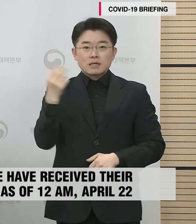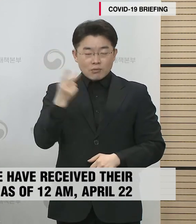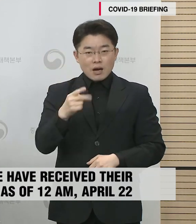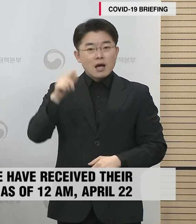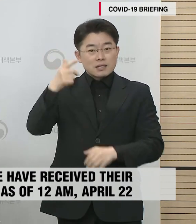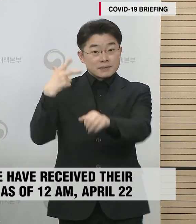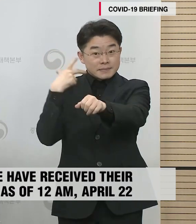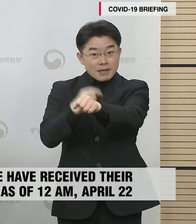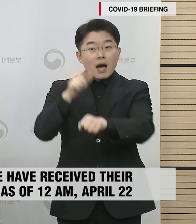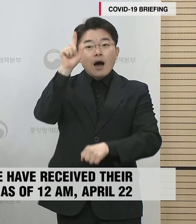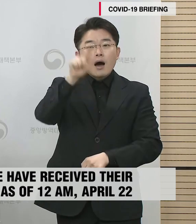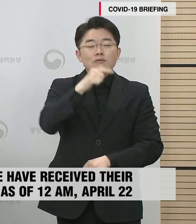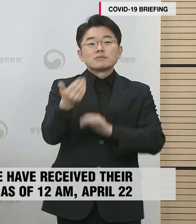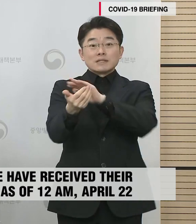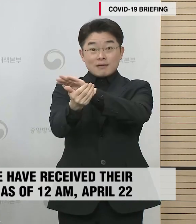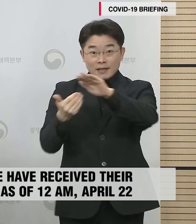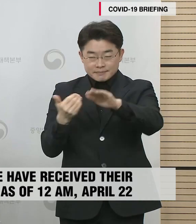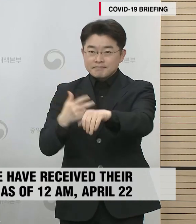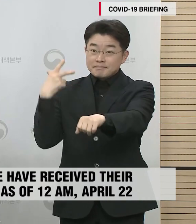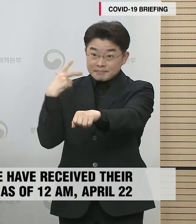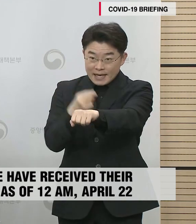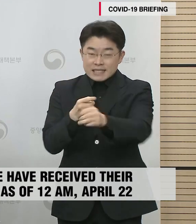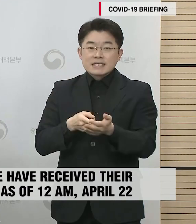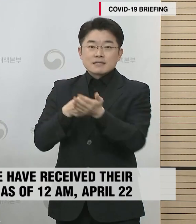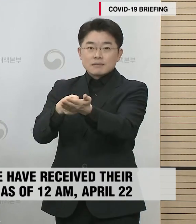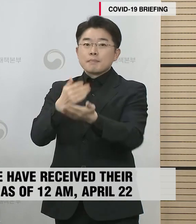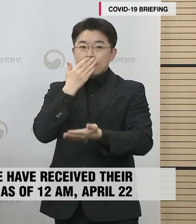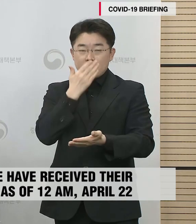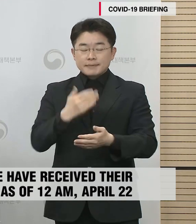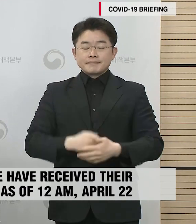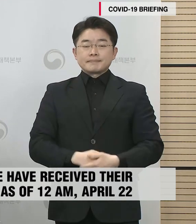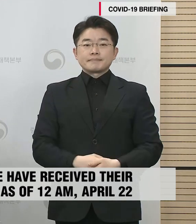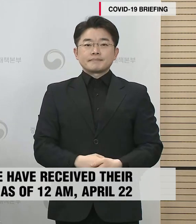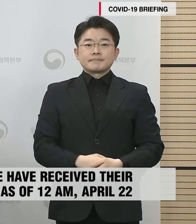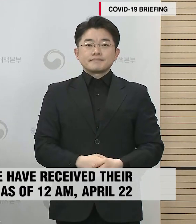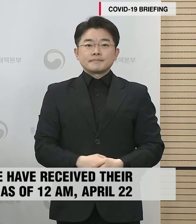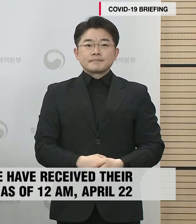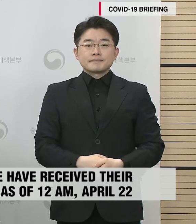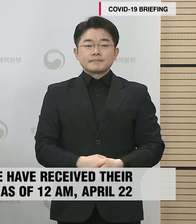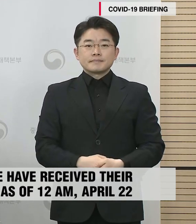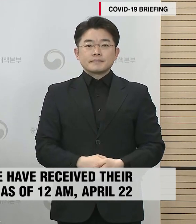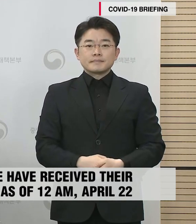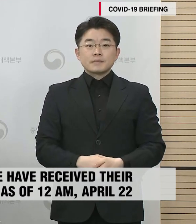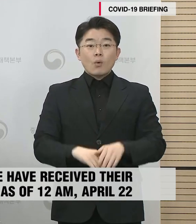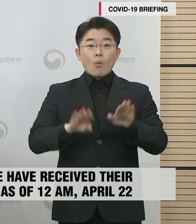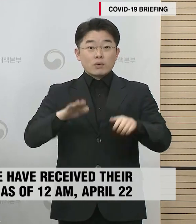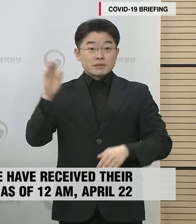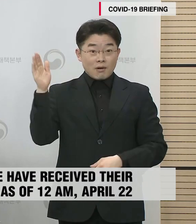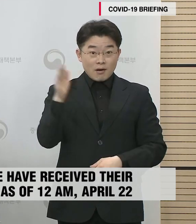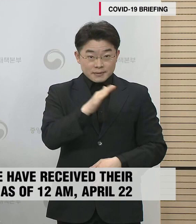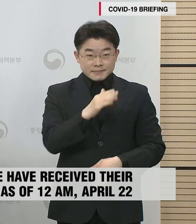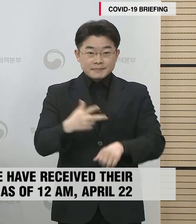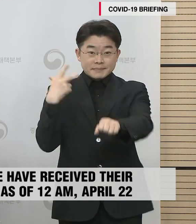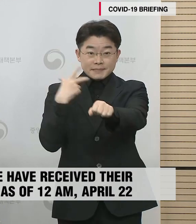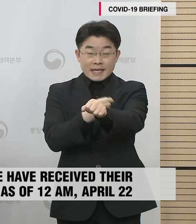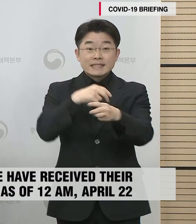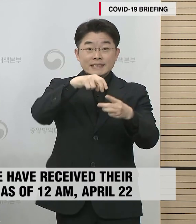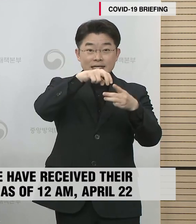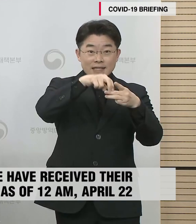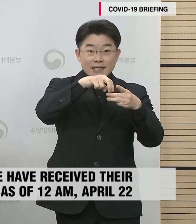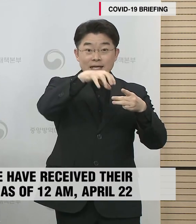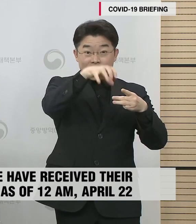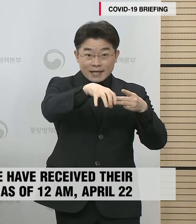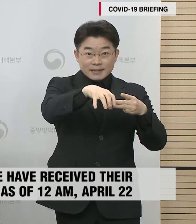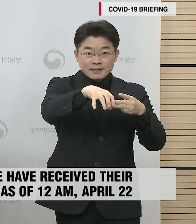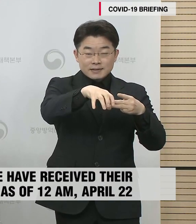their vaccination prior a day before their actual vaccination date on the online nurijip. And